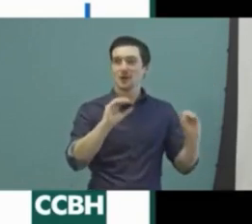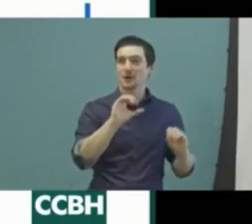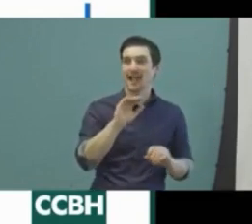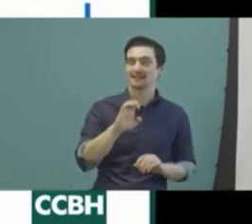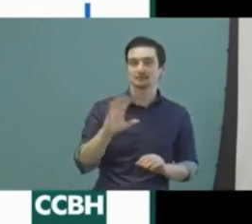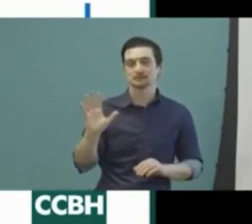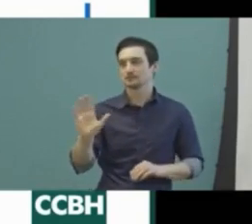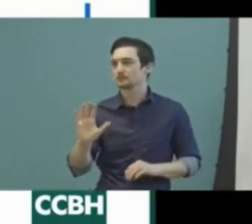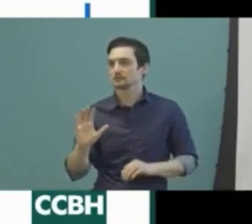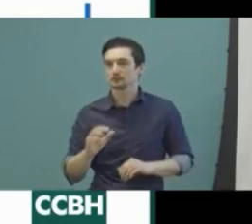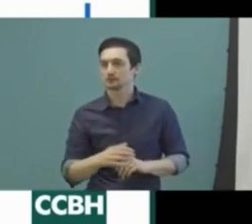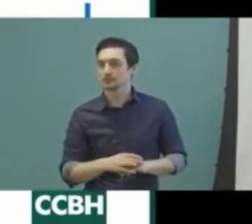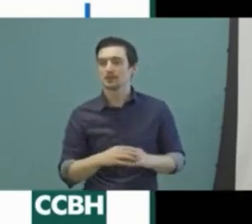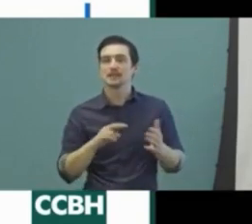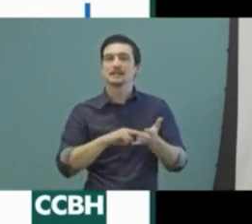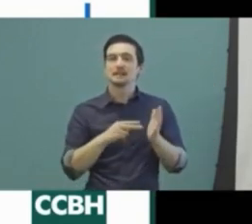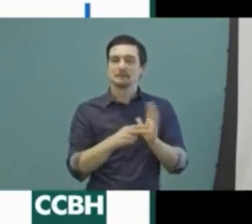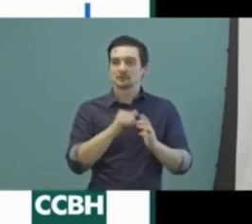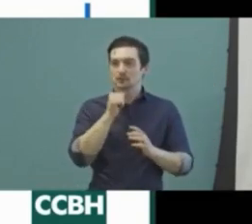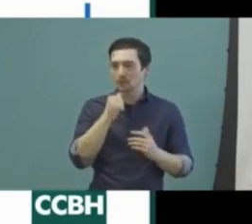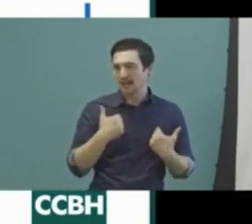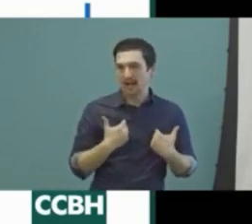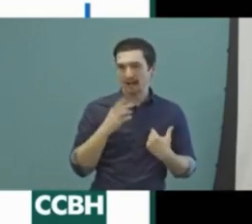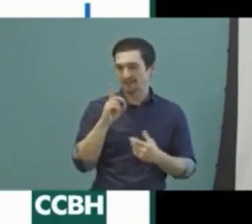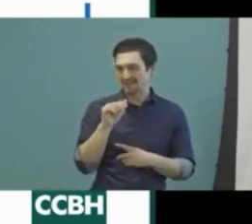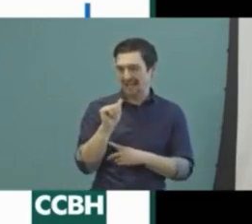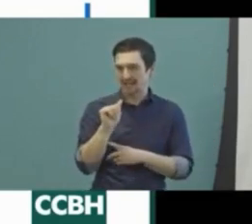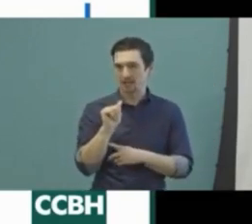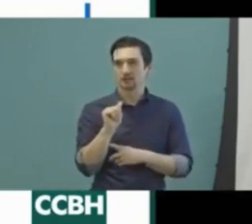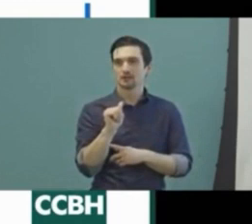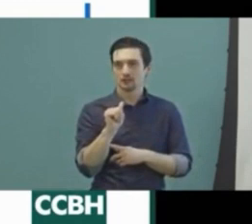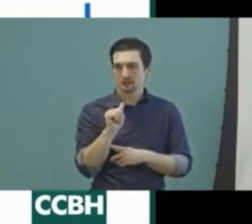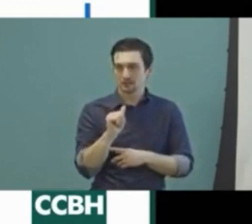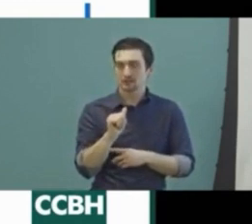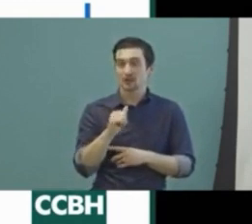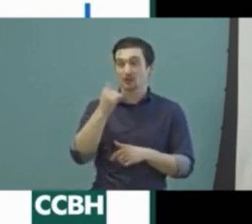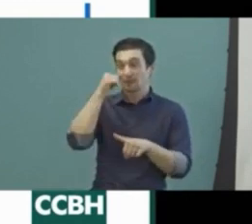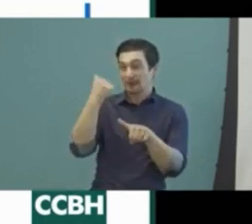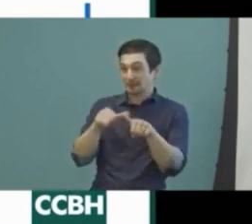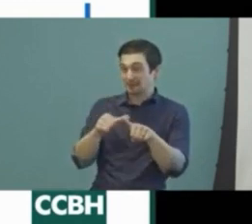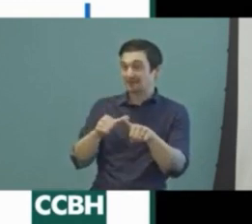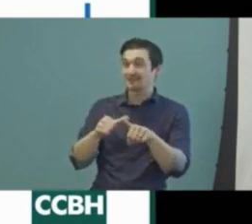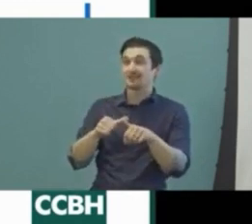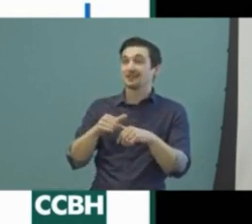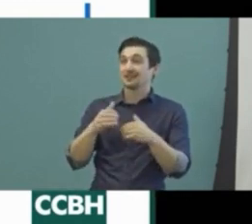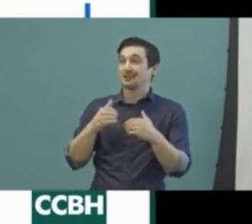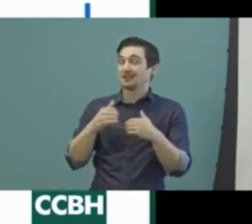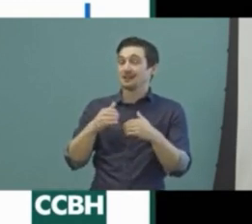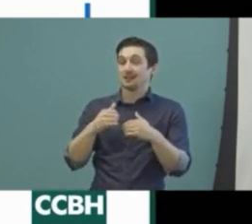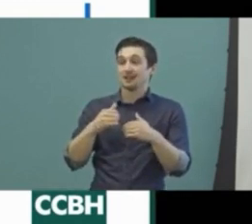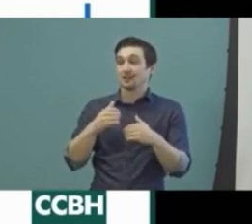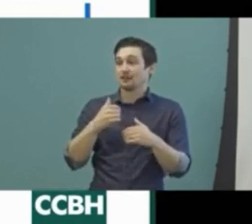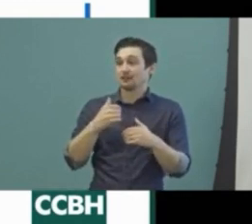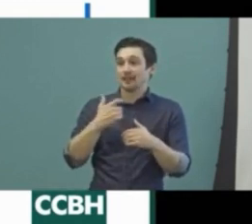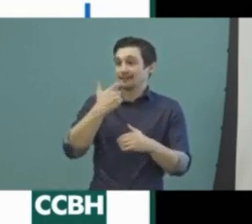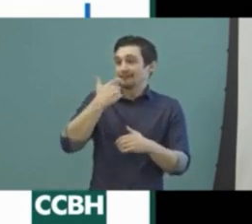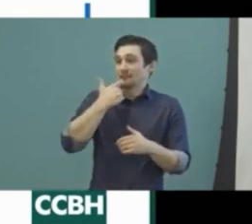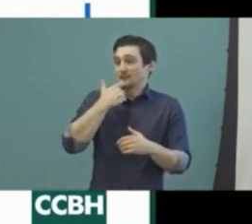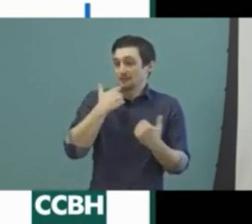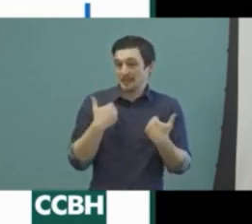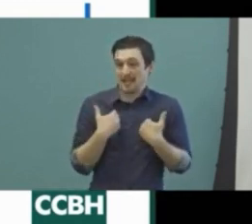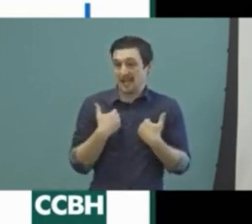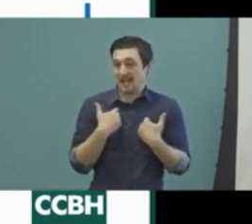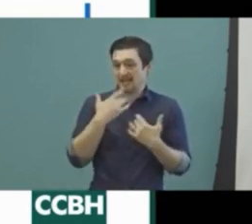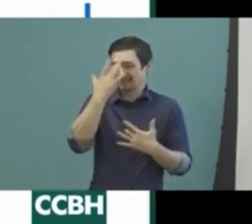symptom onset as late as April 21st. So we continue to have transmission, and we'll continue